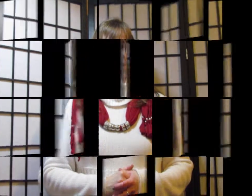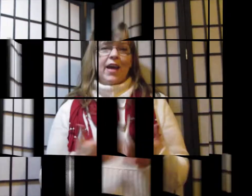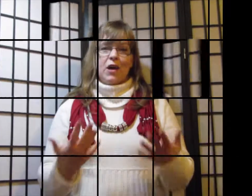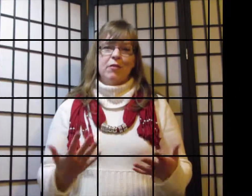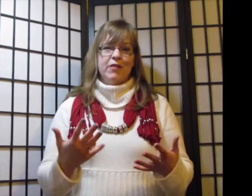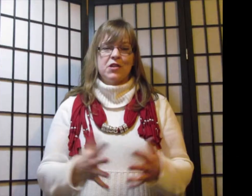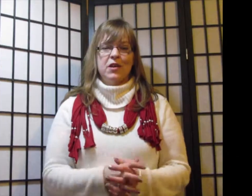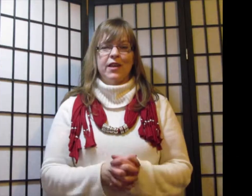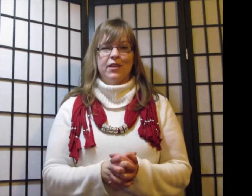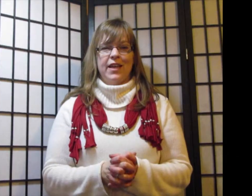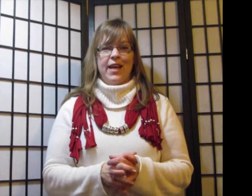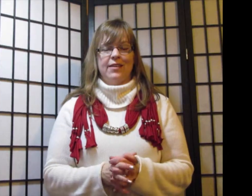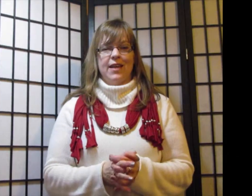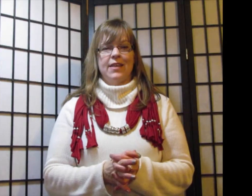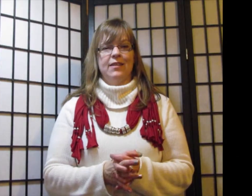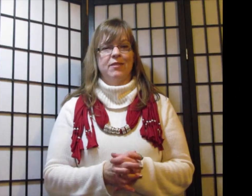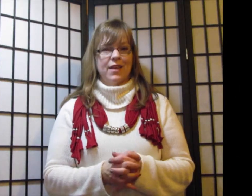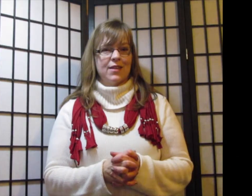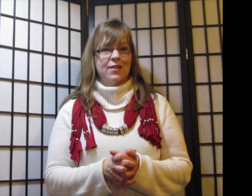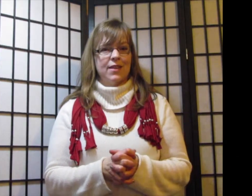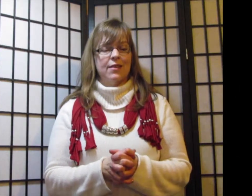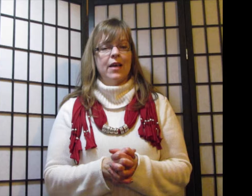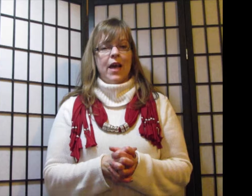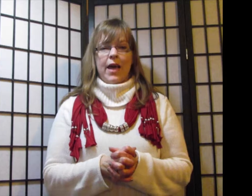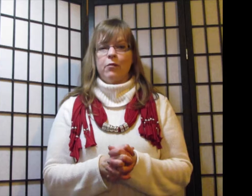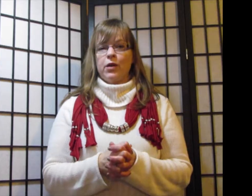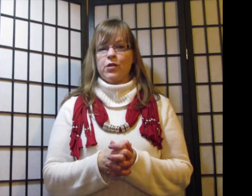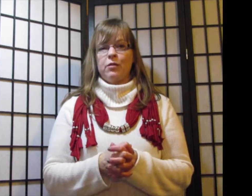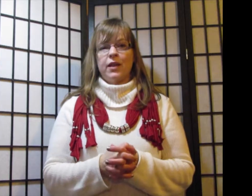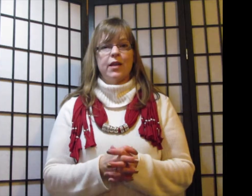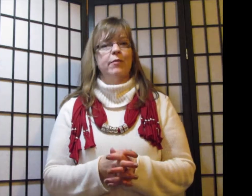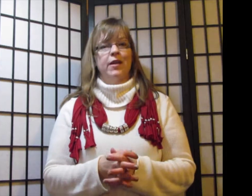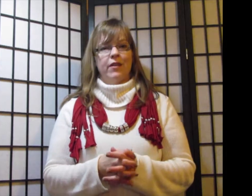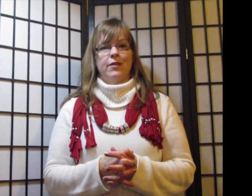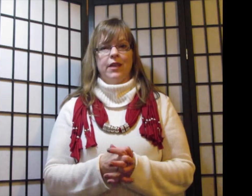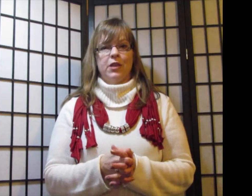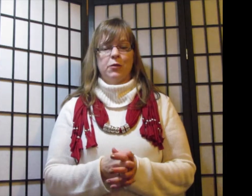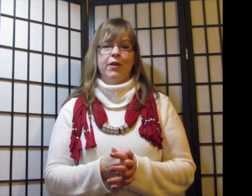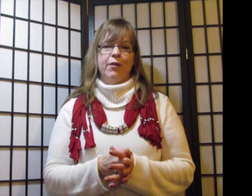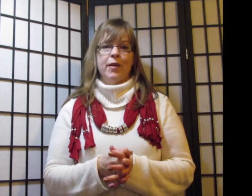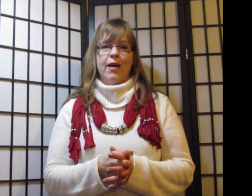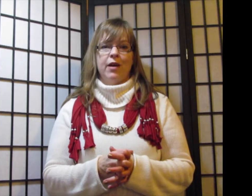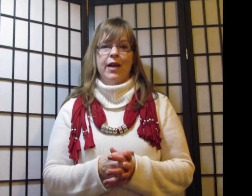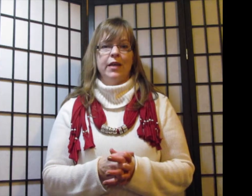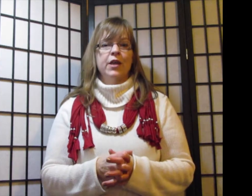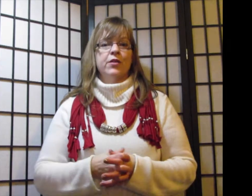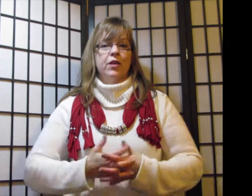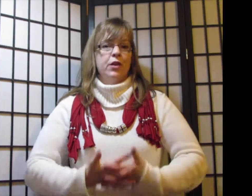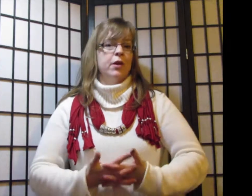Okay, hope you've enjoyed learning how to sign some sentences, and we'll do a little bit of this each week from now on so that you get